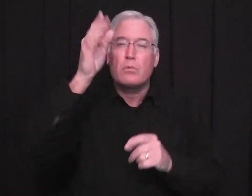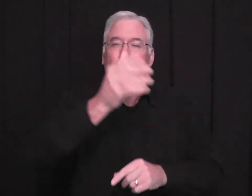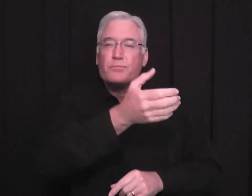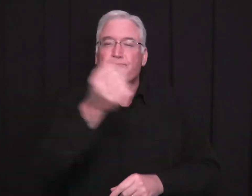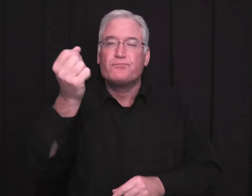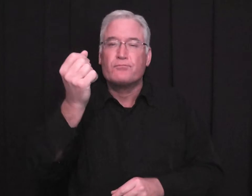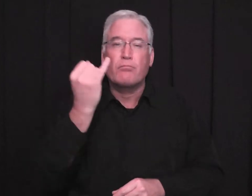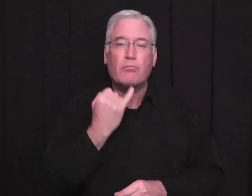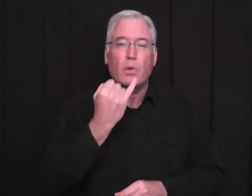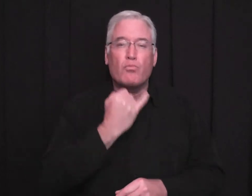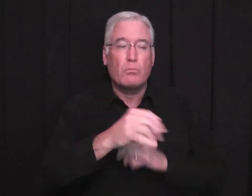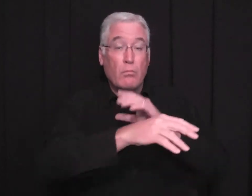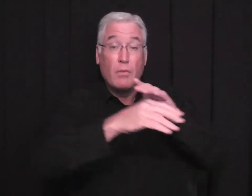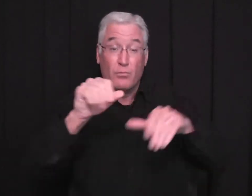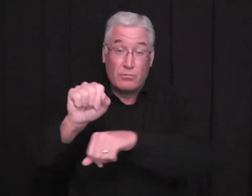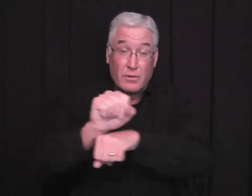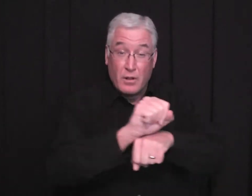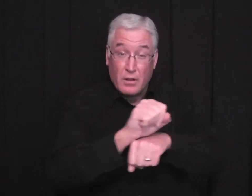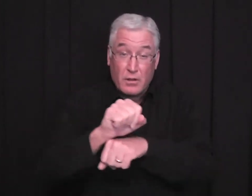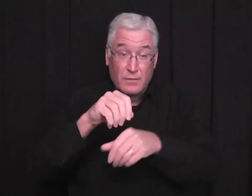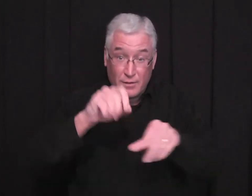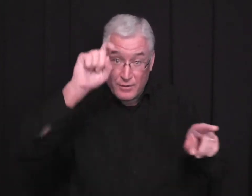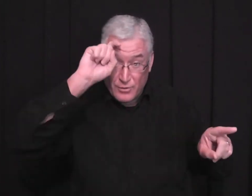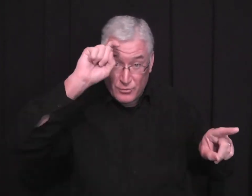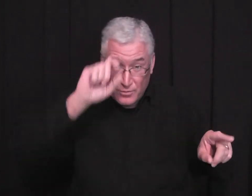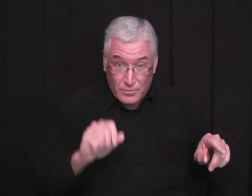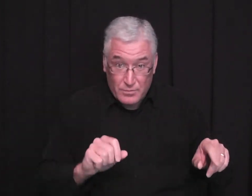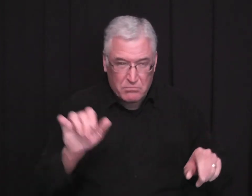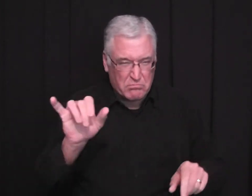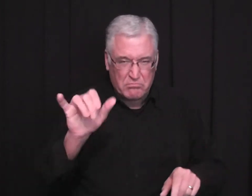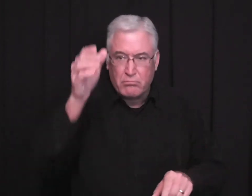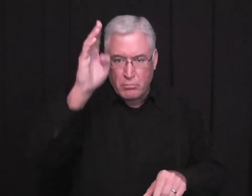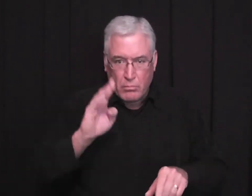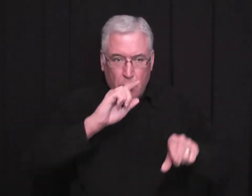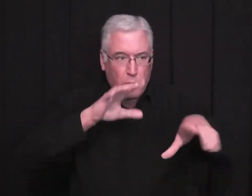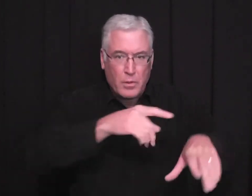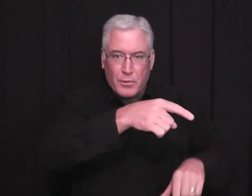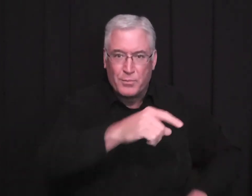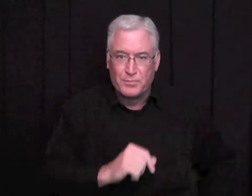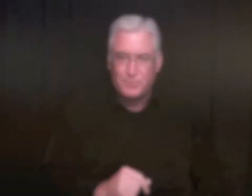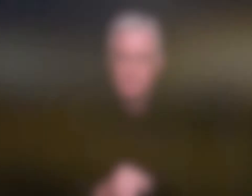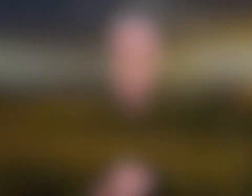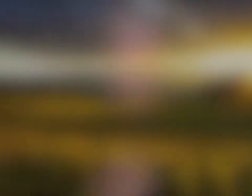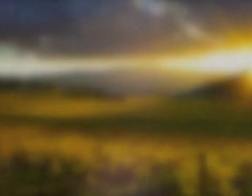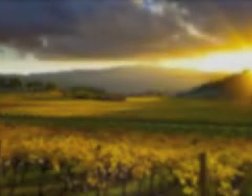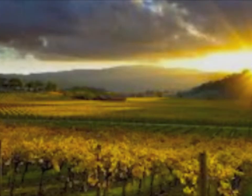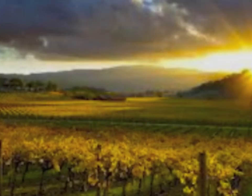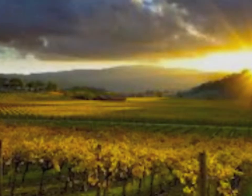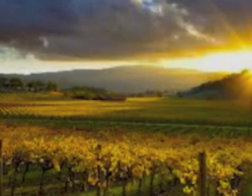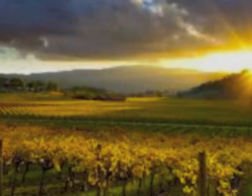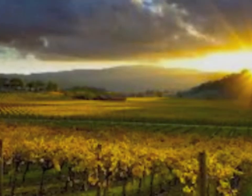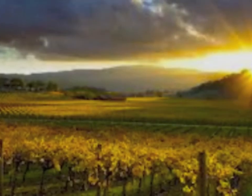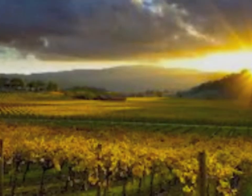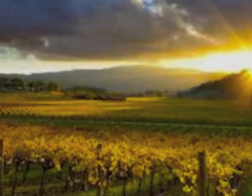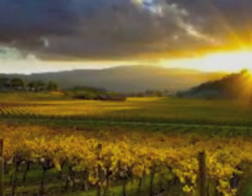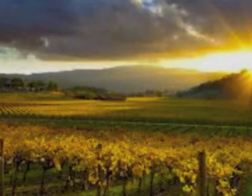the same way that God redeemed the Israelites out of slavery in Egypt, in the same way he blessed them.